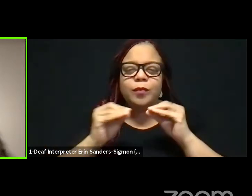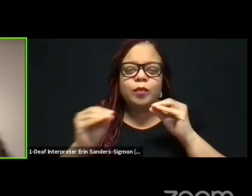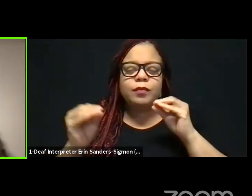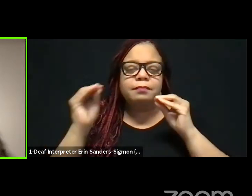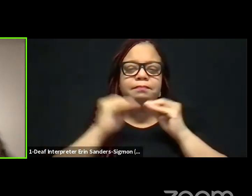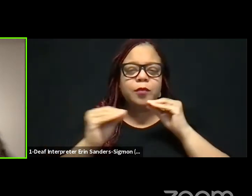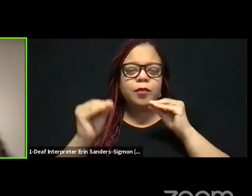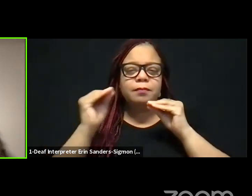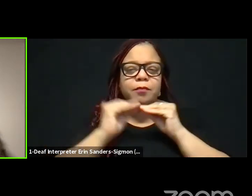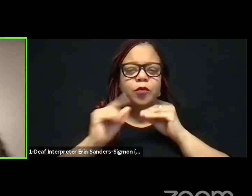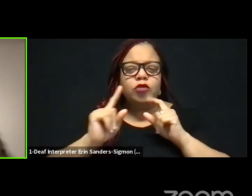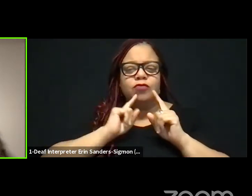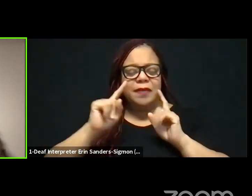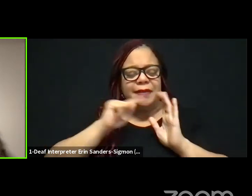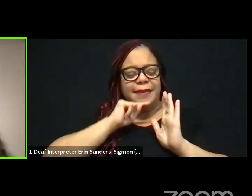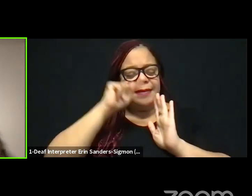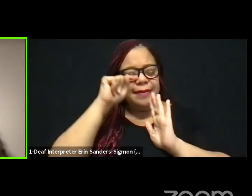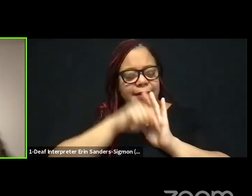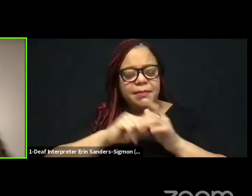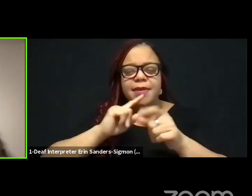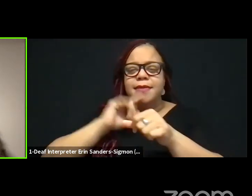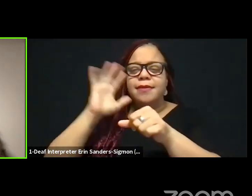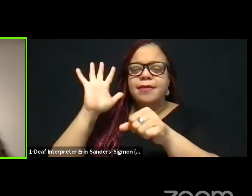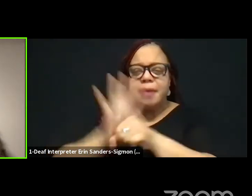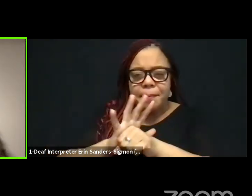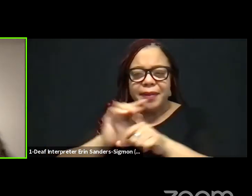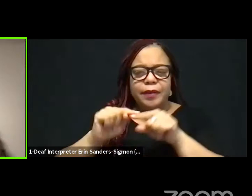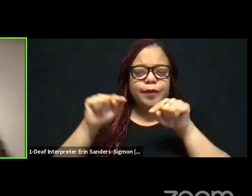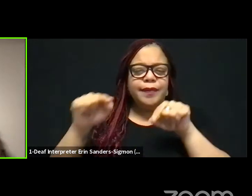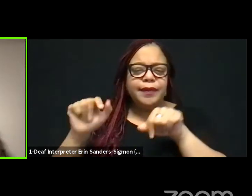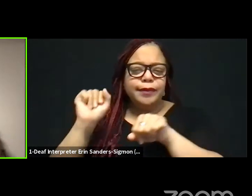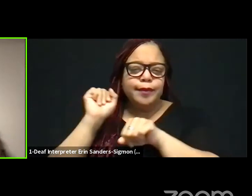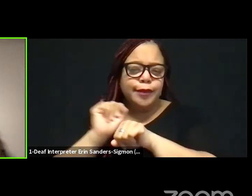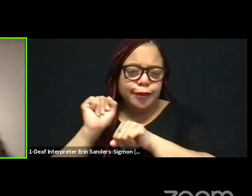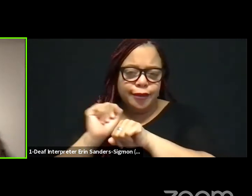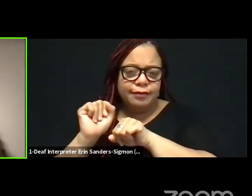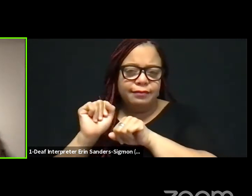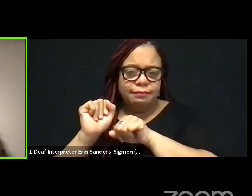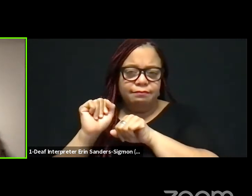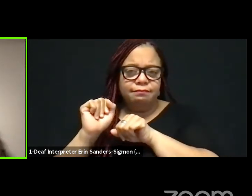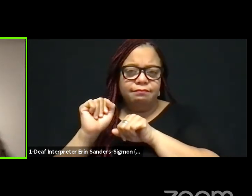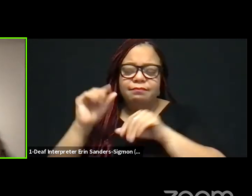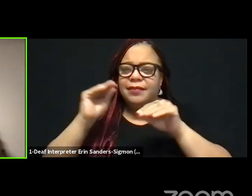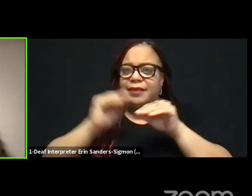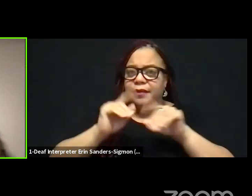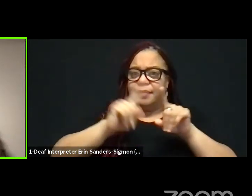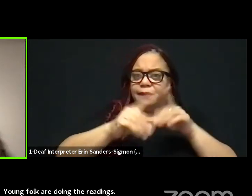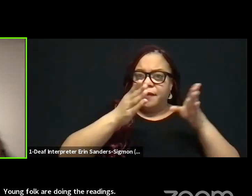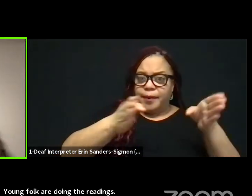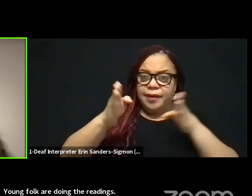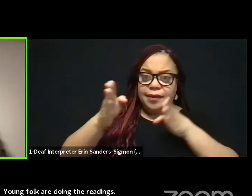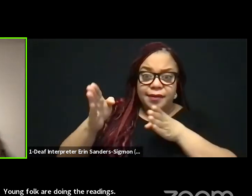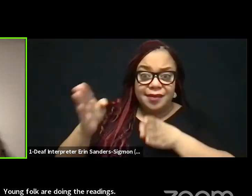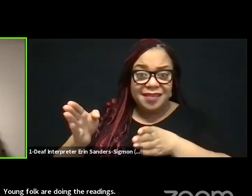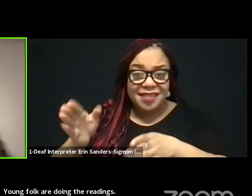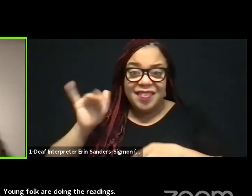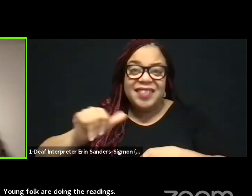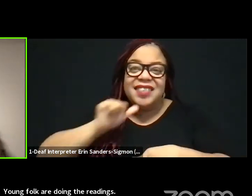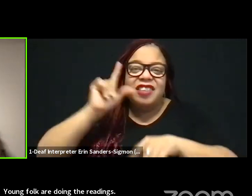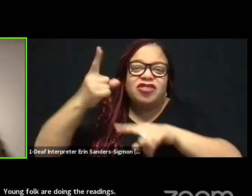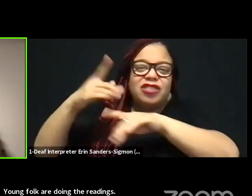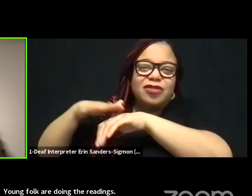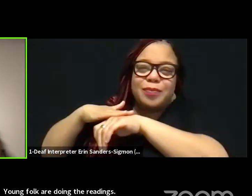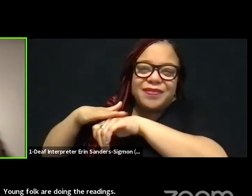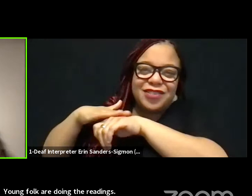just superficial. Young folk are doing the readings, they're asking the hard questions, they're doing the work on top of